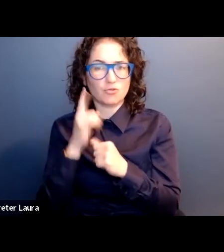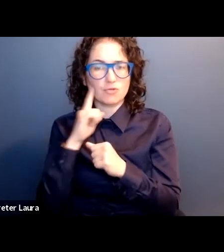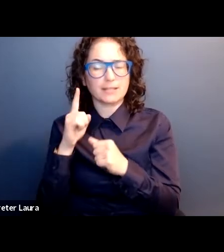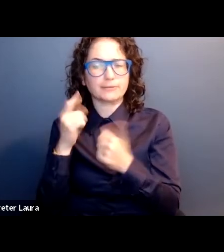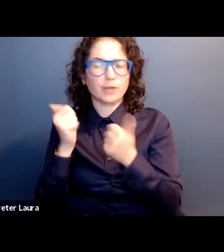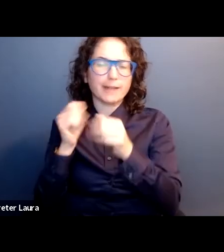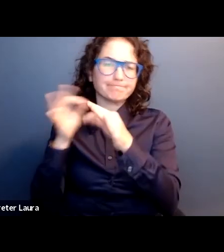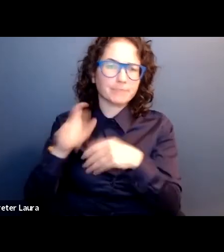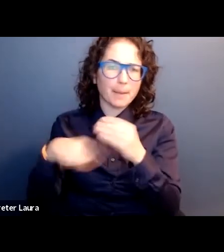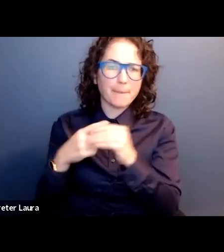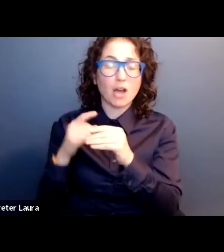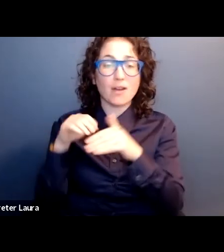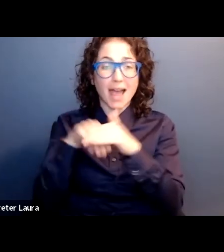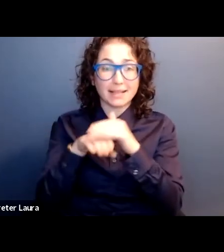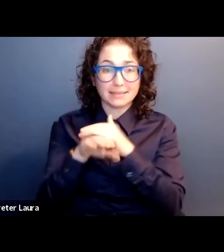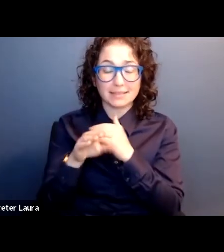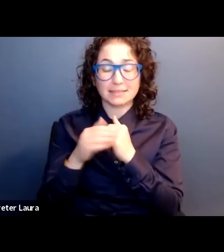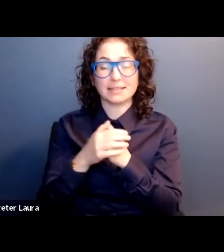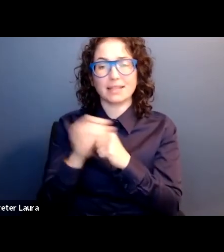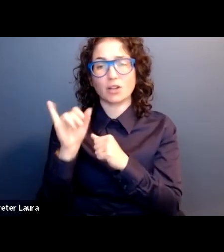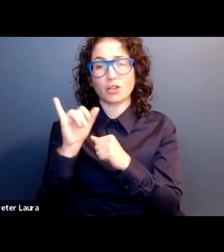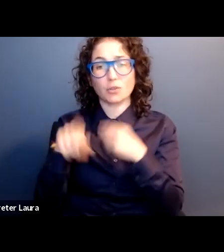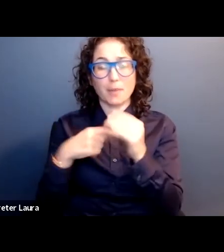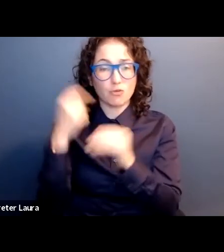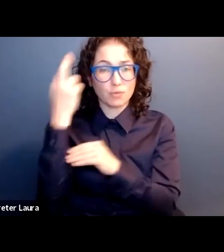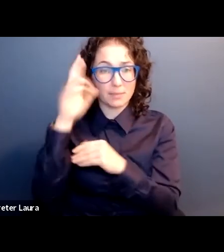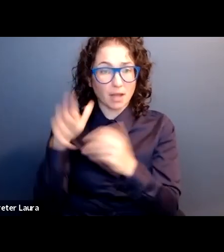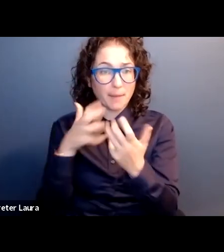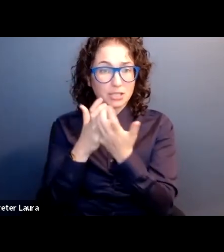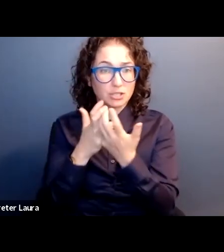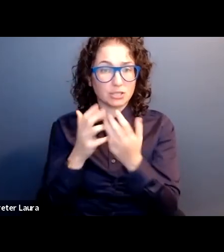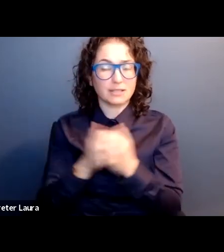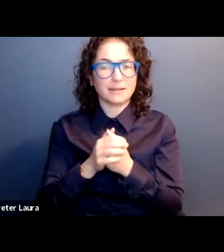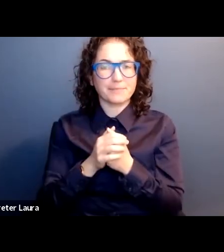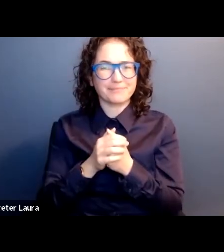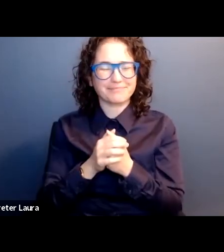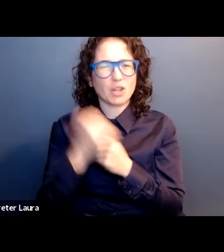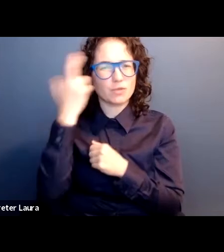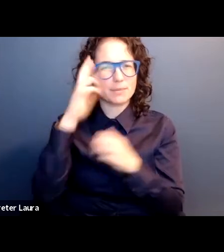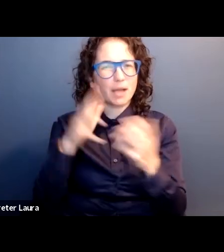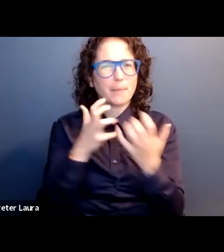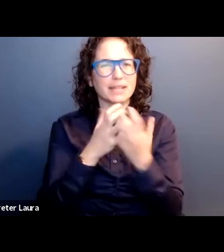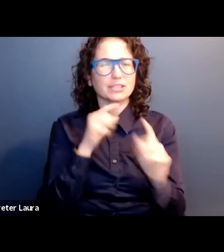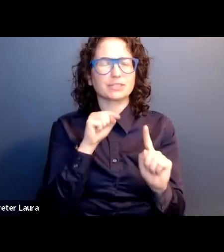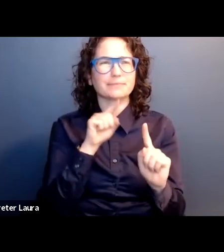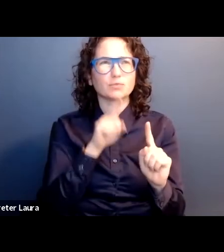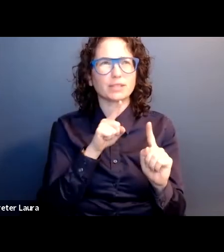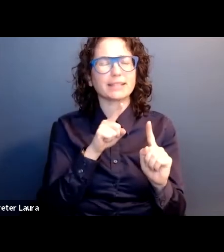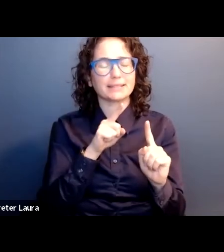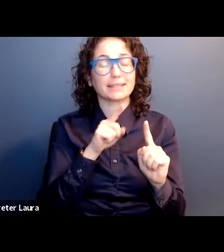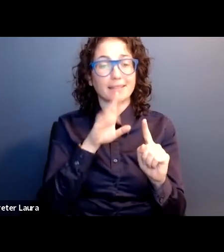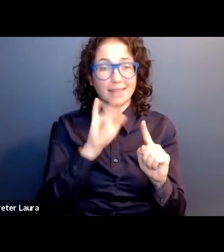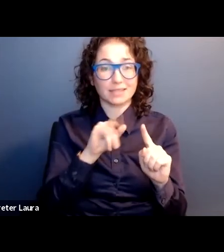accessibility and even the reasonable accommodation, because reasonable accommodation is really based